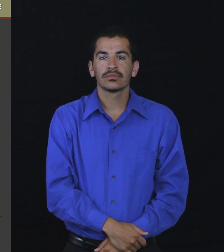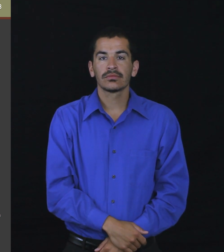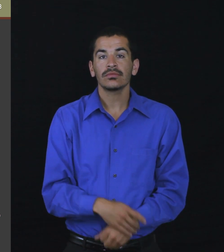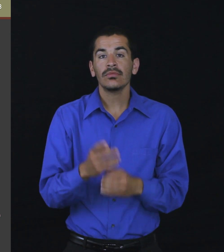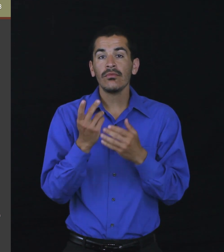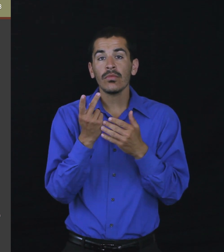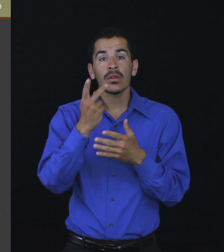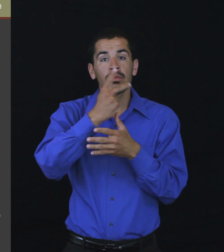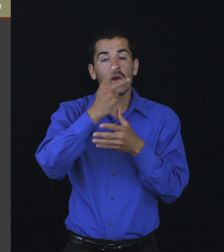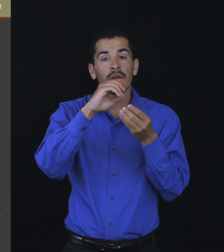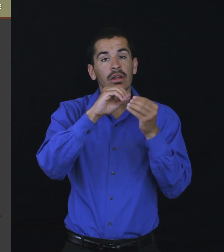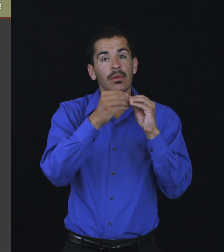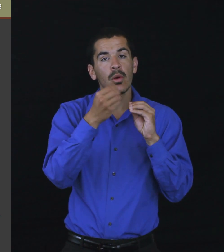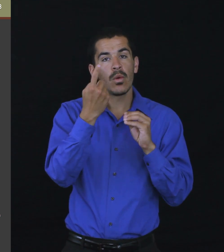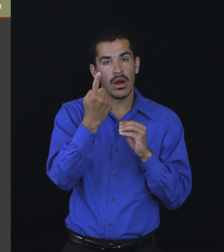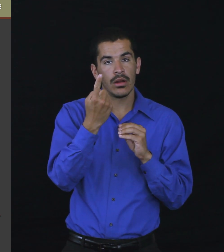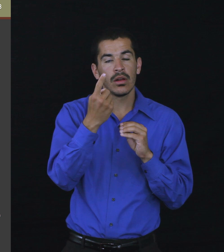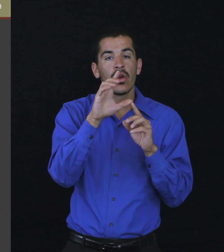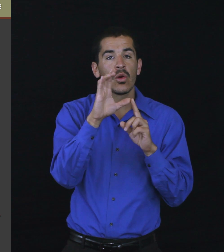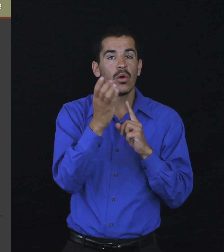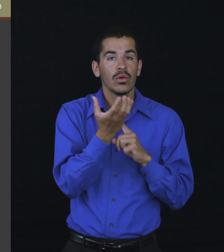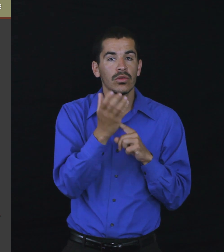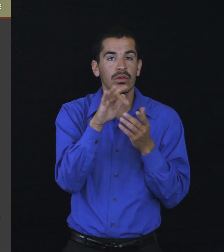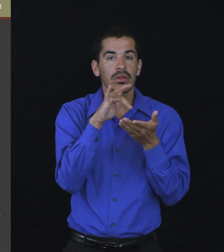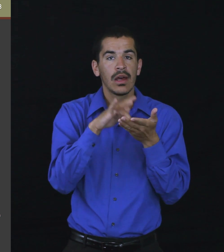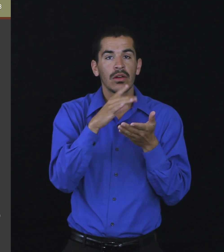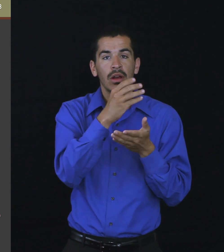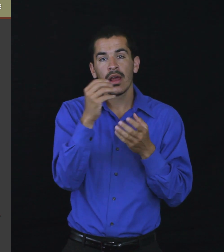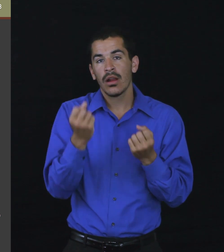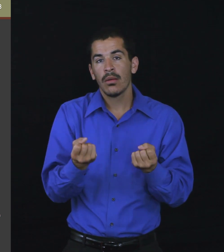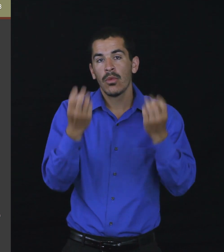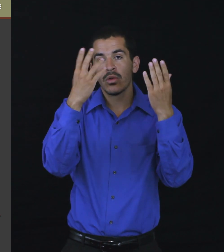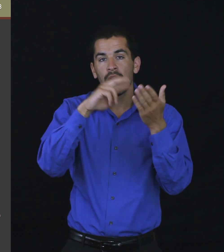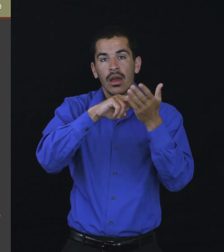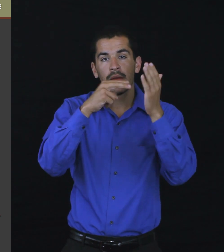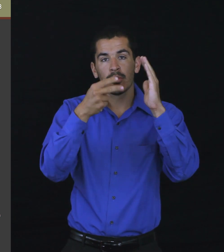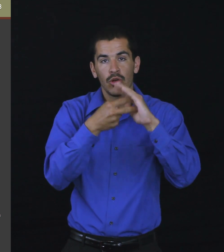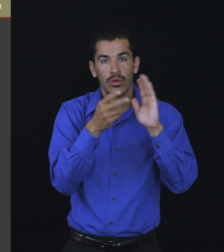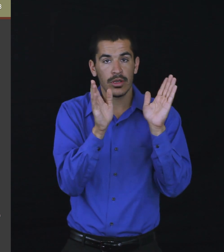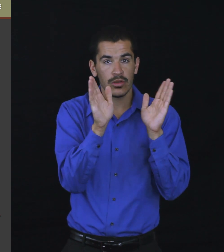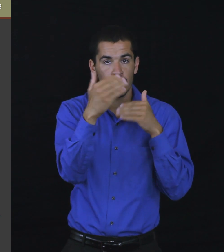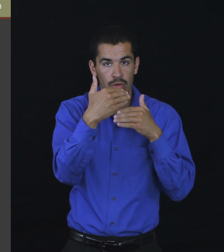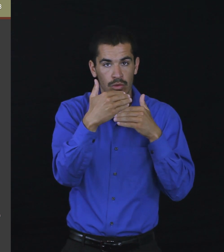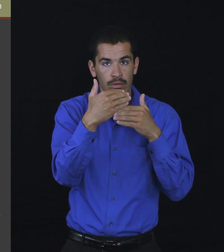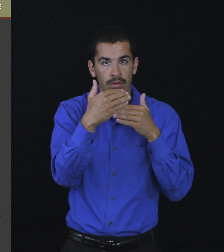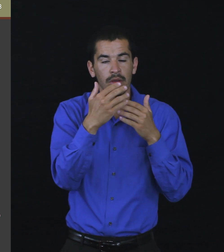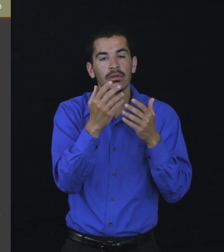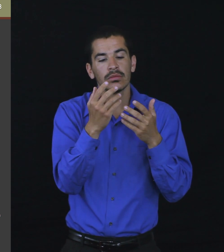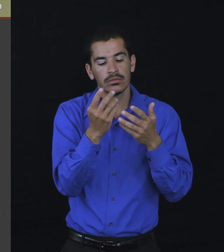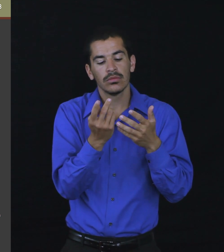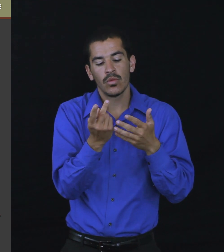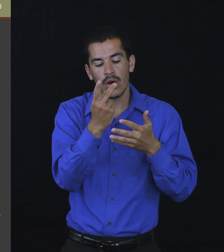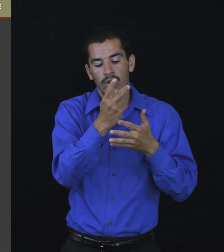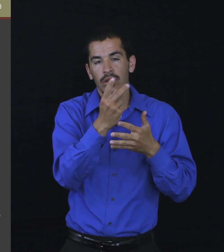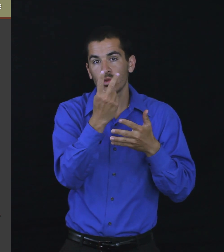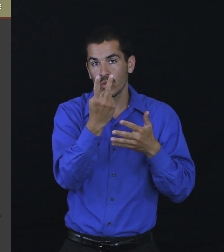Priority 1, Cultural Center and Multipurpose Room. Priority 2 is Housing.